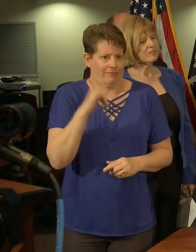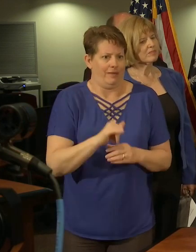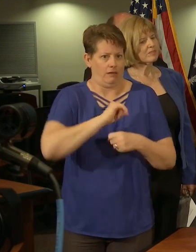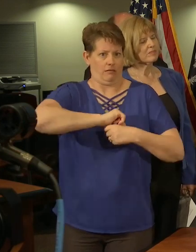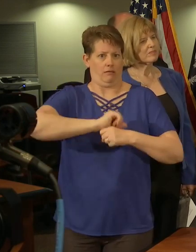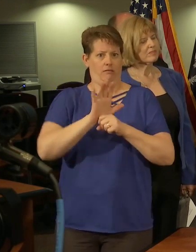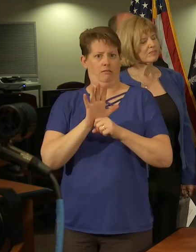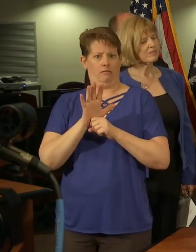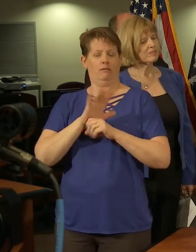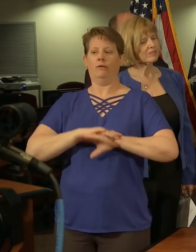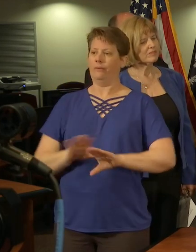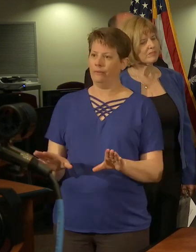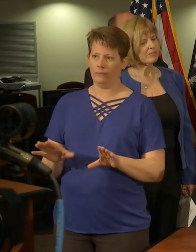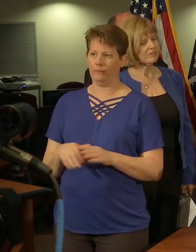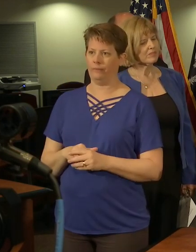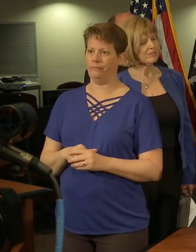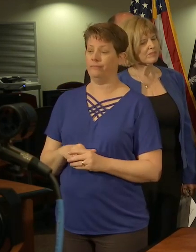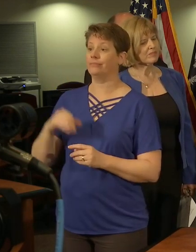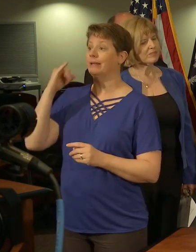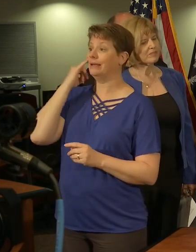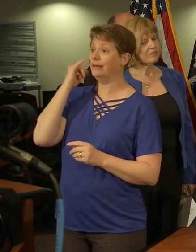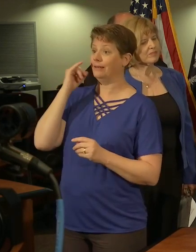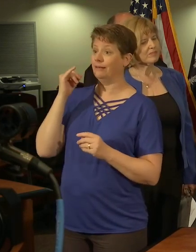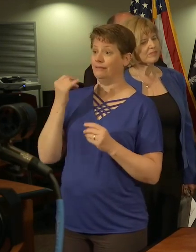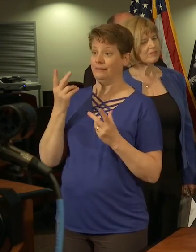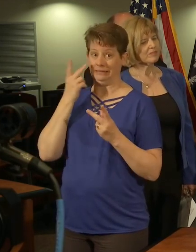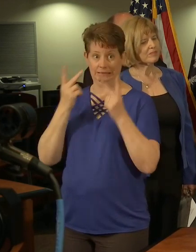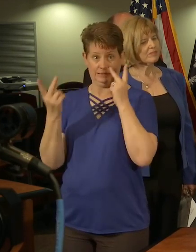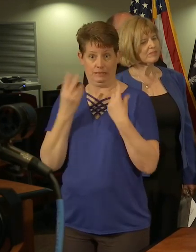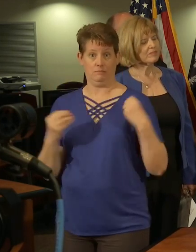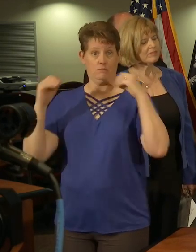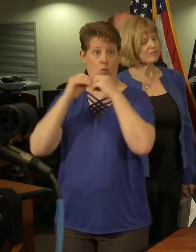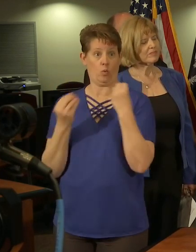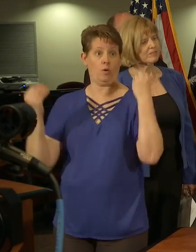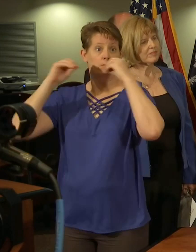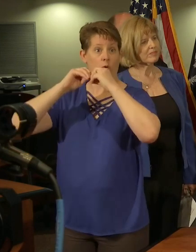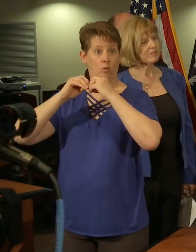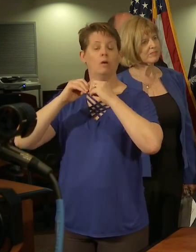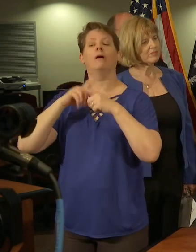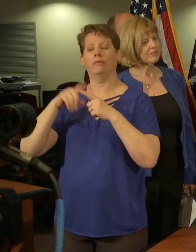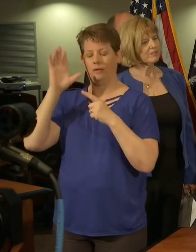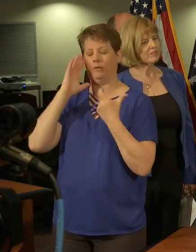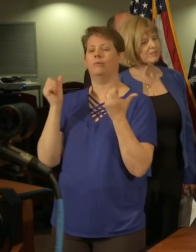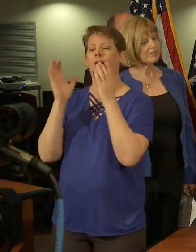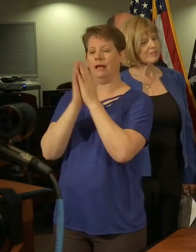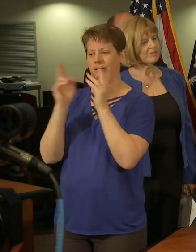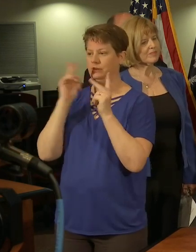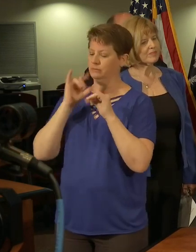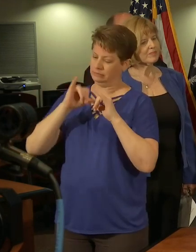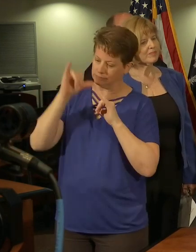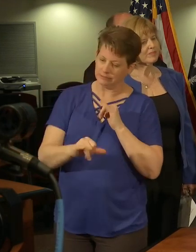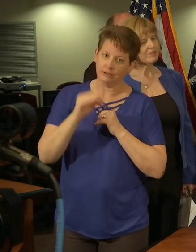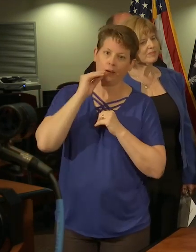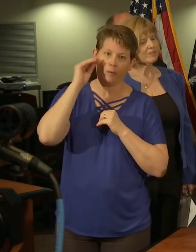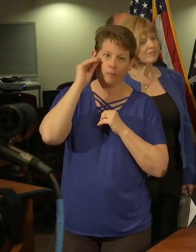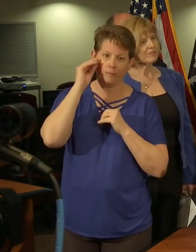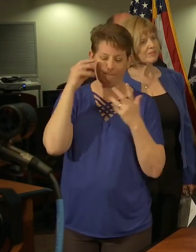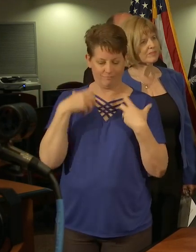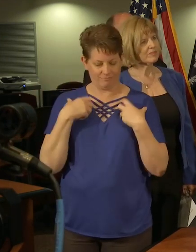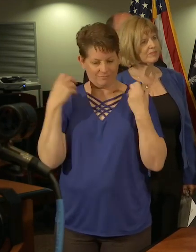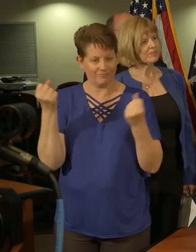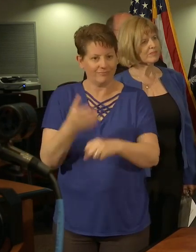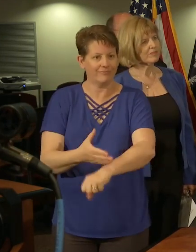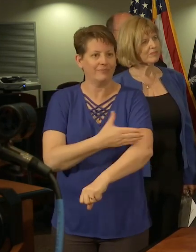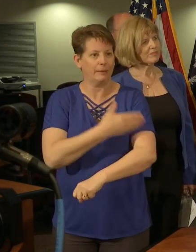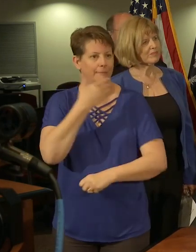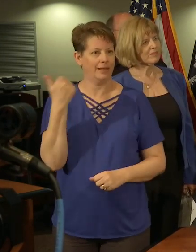infection. If disease activity increases significantly, we will advise people to stay home, get better,